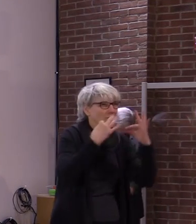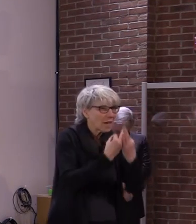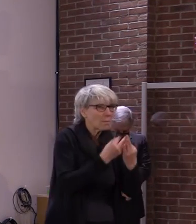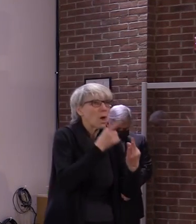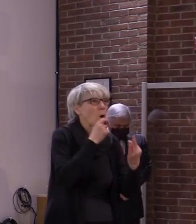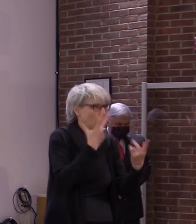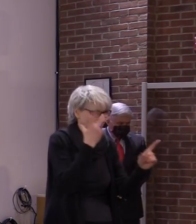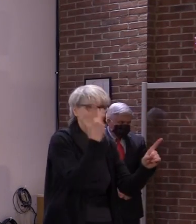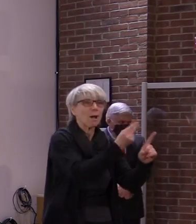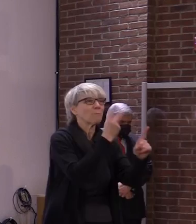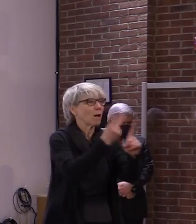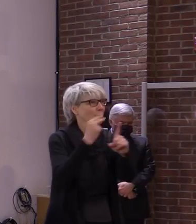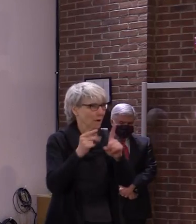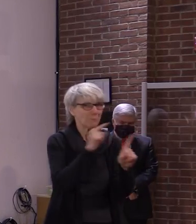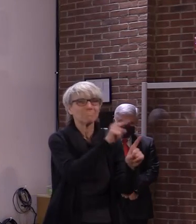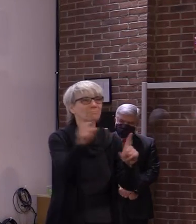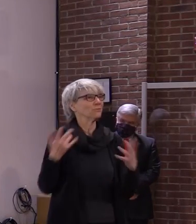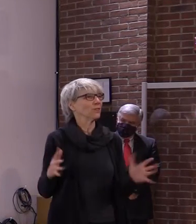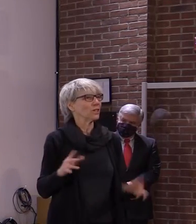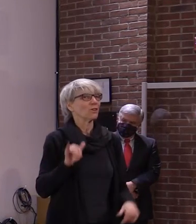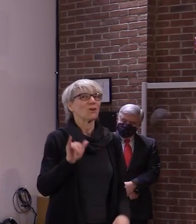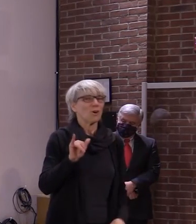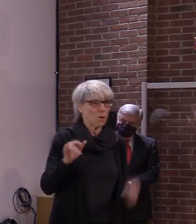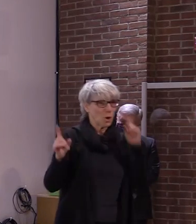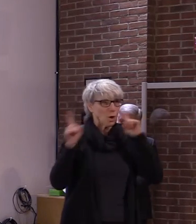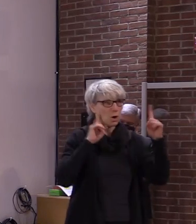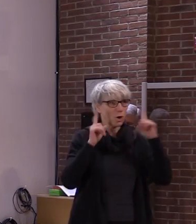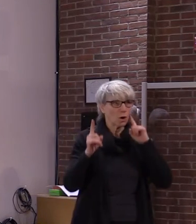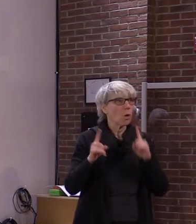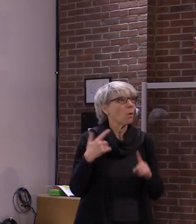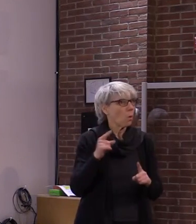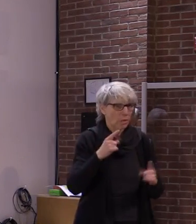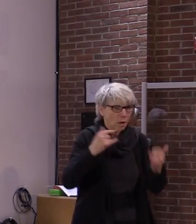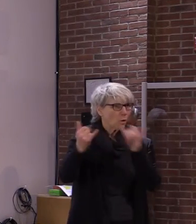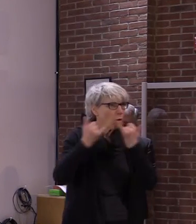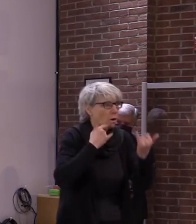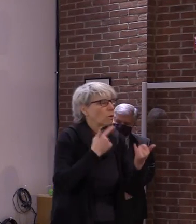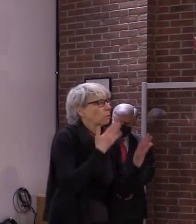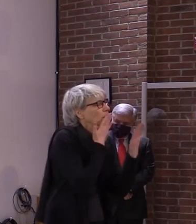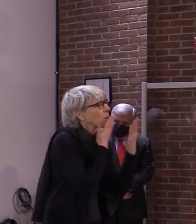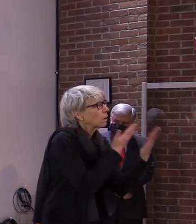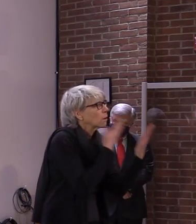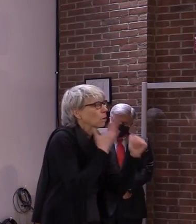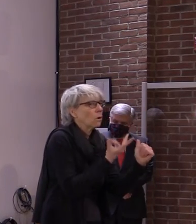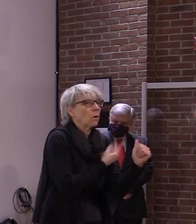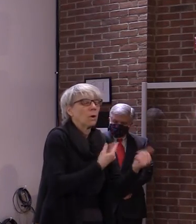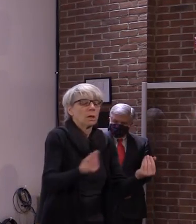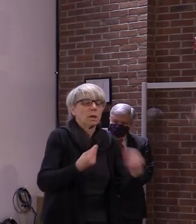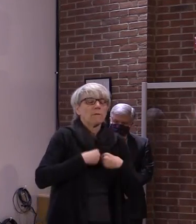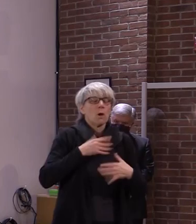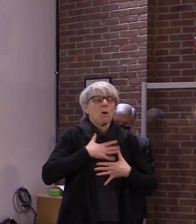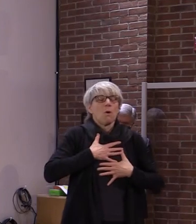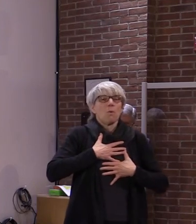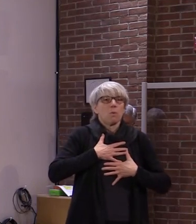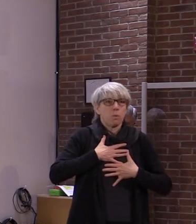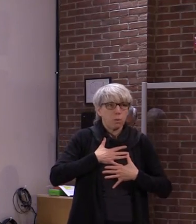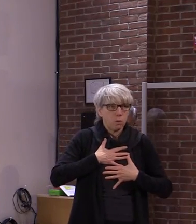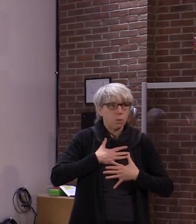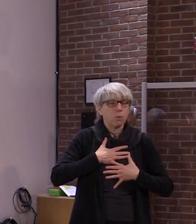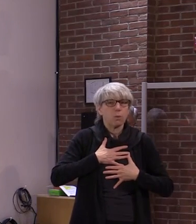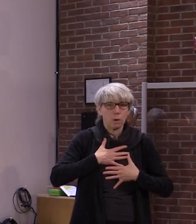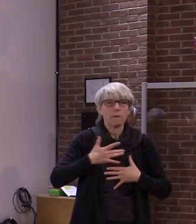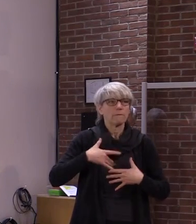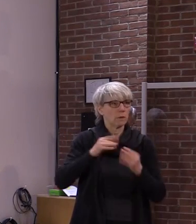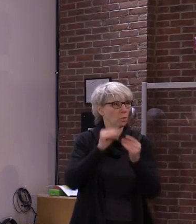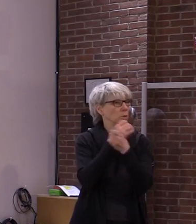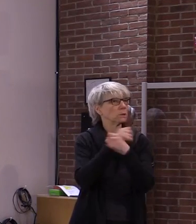I hear from them often, not only of how grateful they are to receive the vaccine and the relief of knowing that things are changing